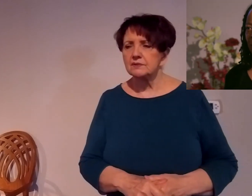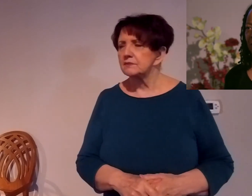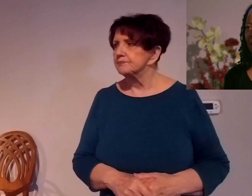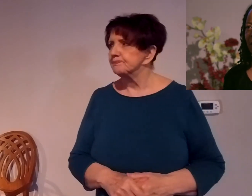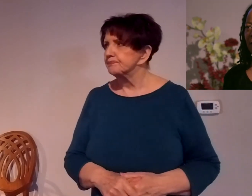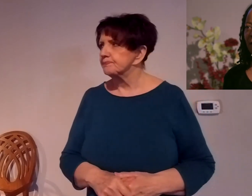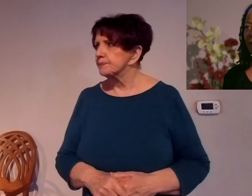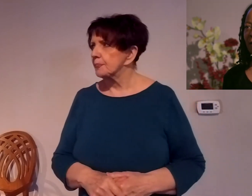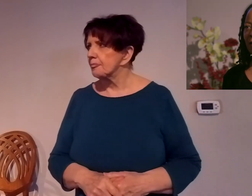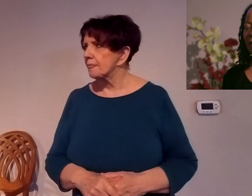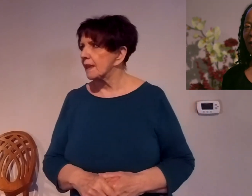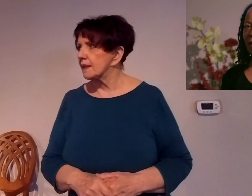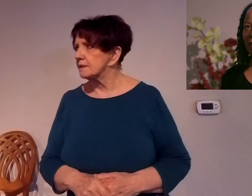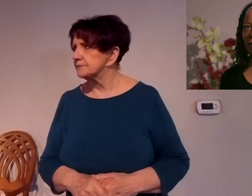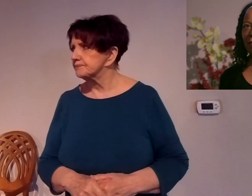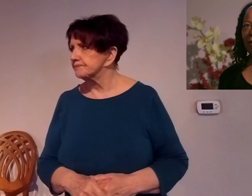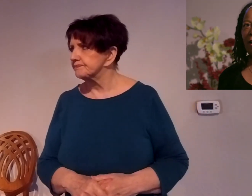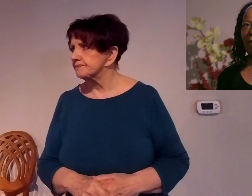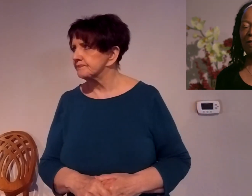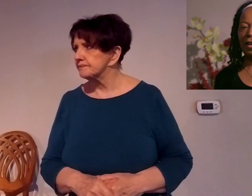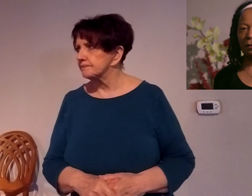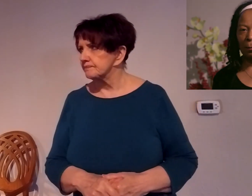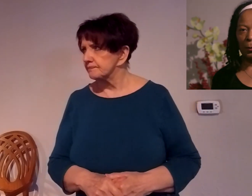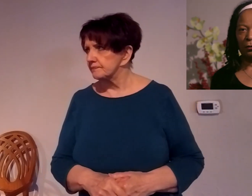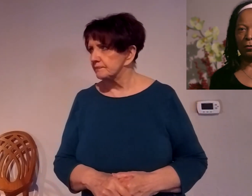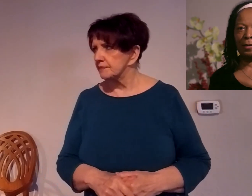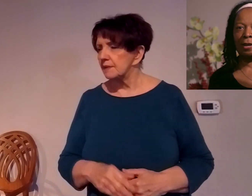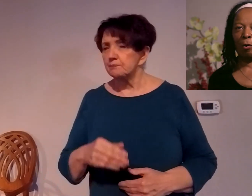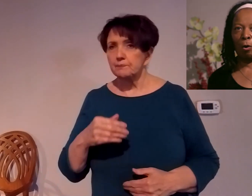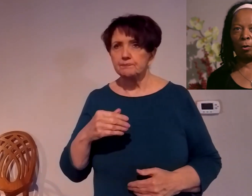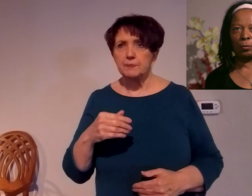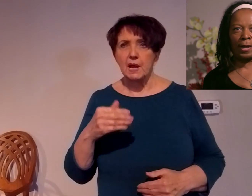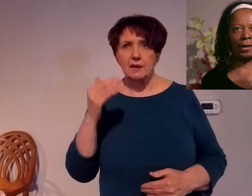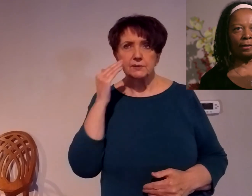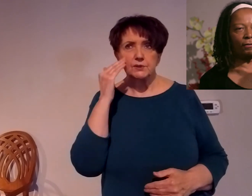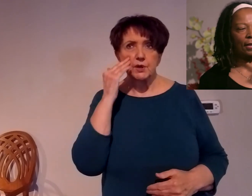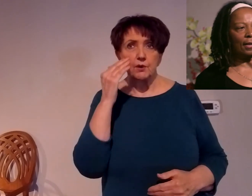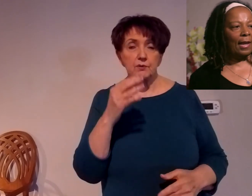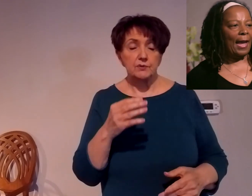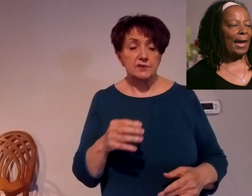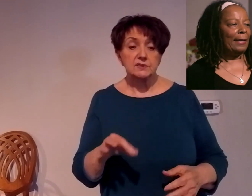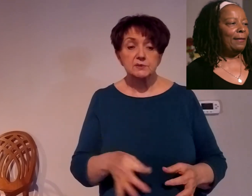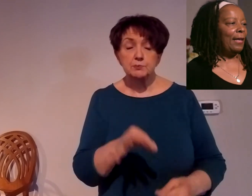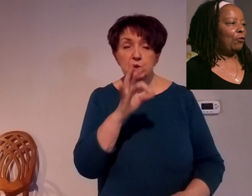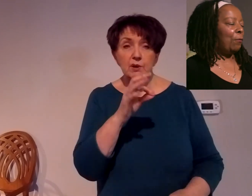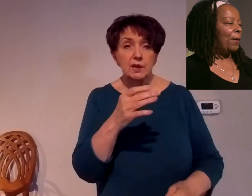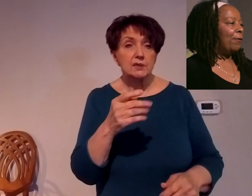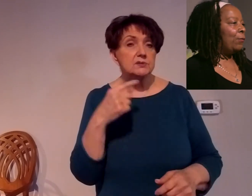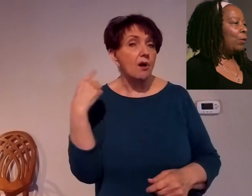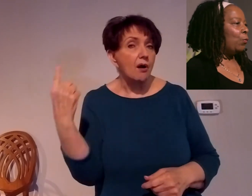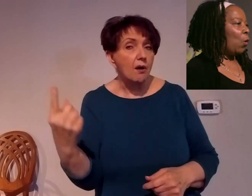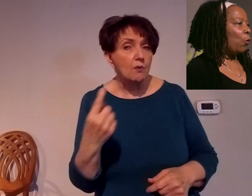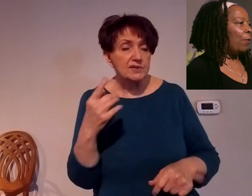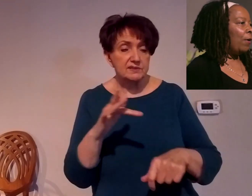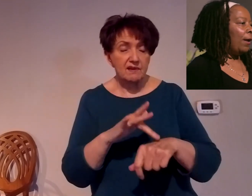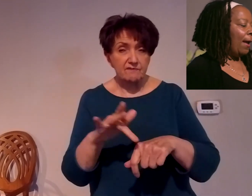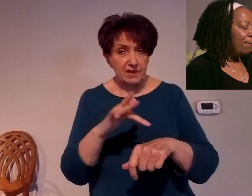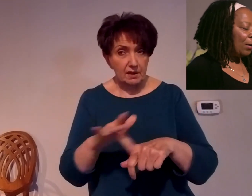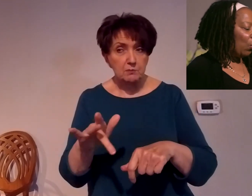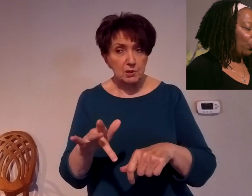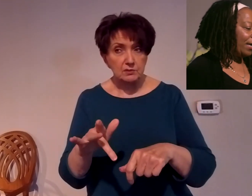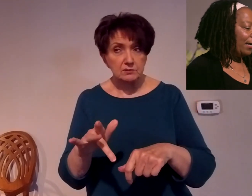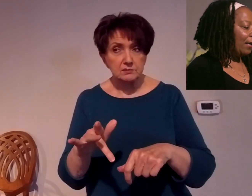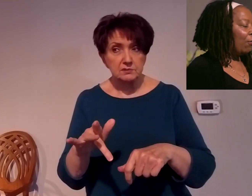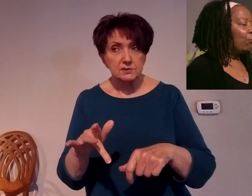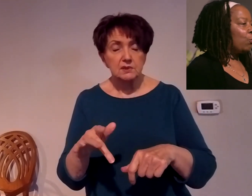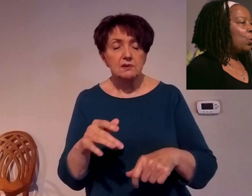that Spirit is available to me always, and that Spirit would work and